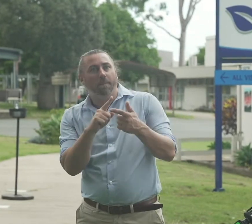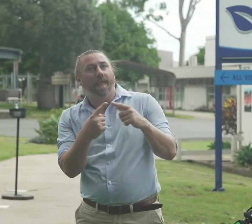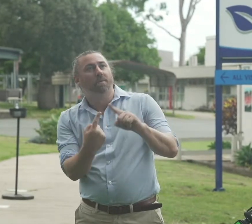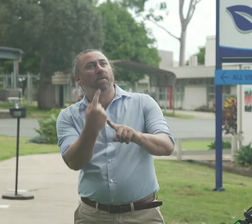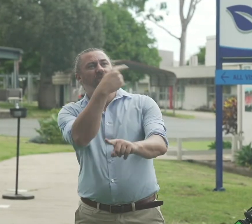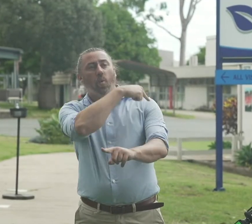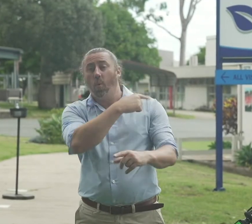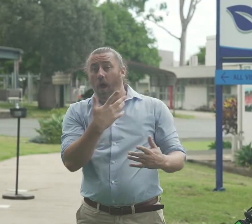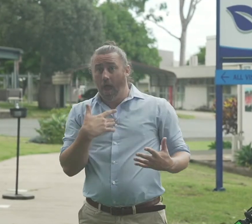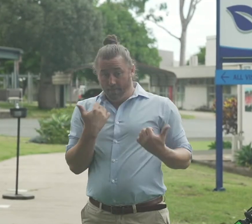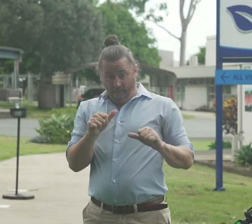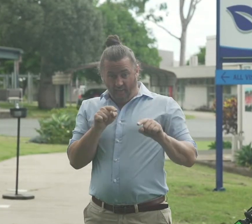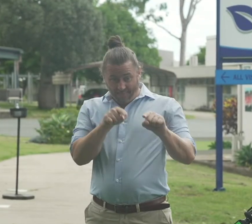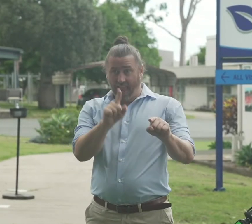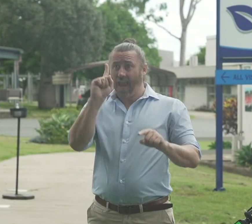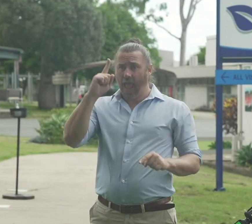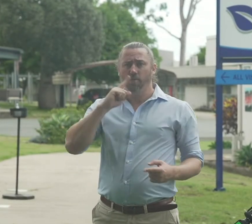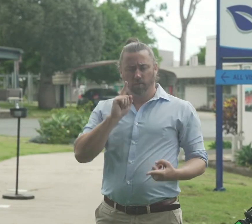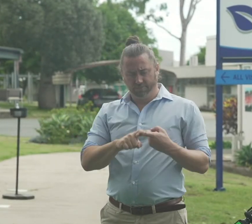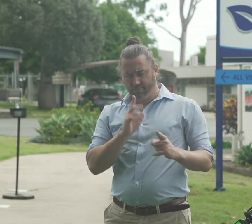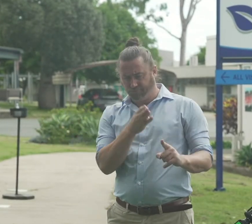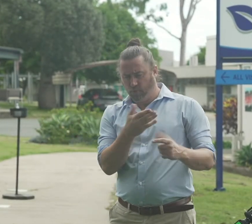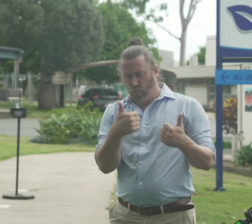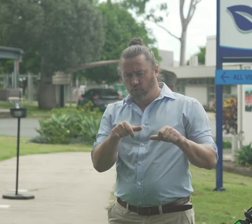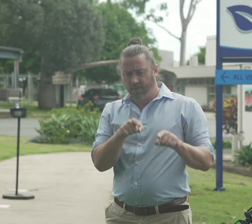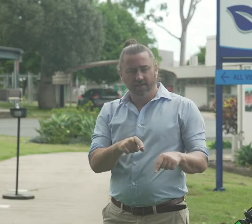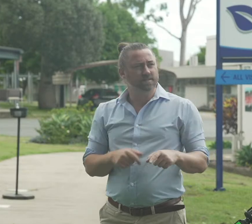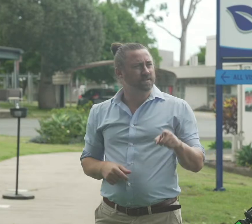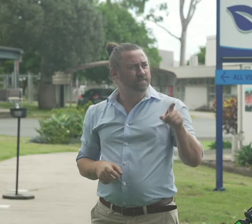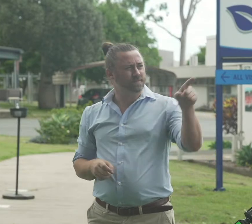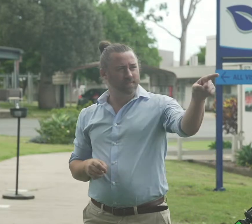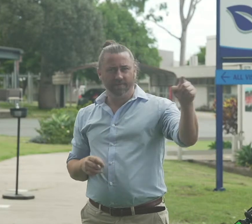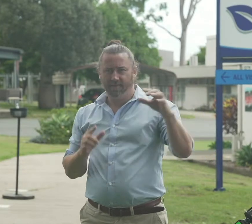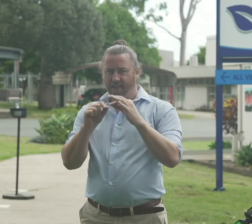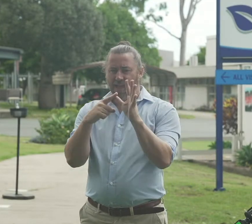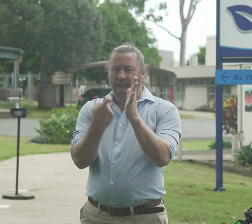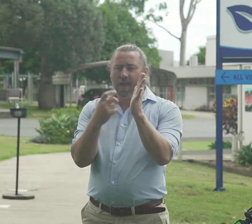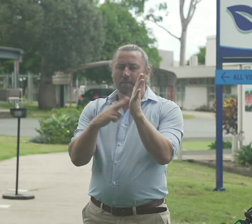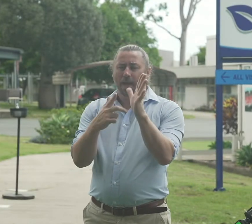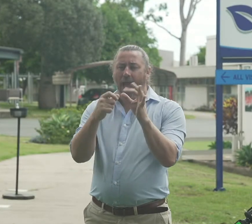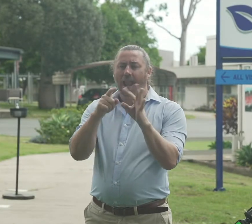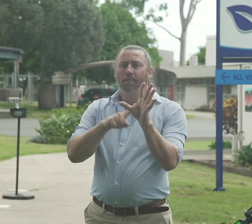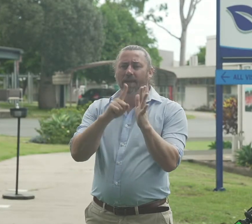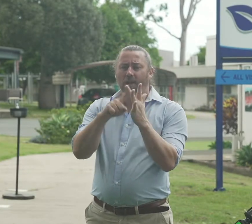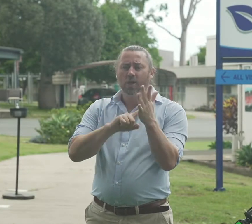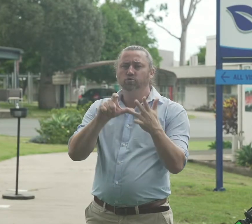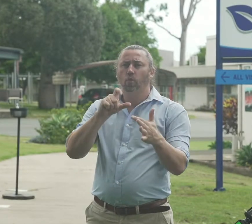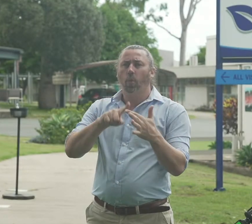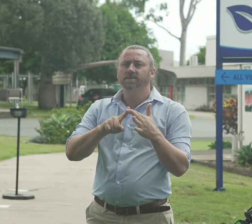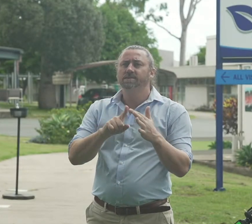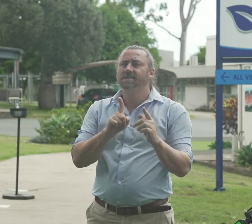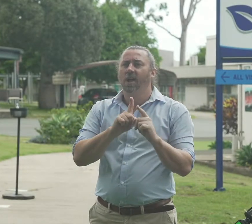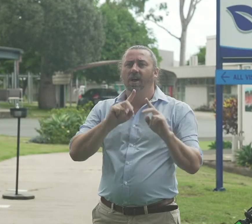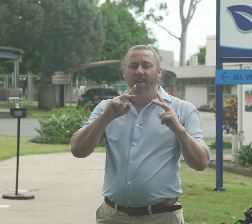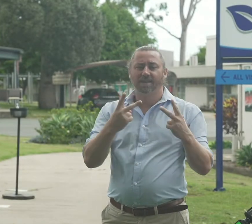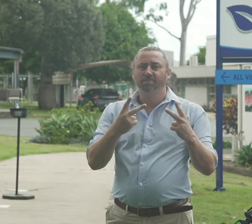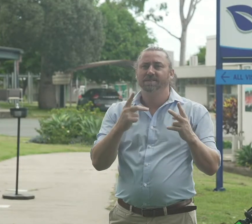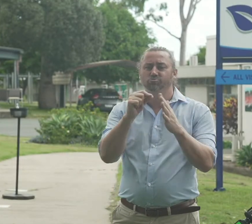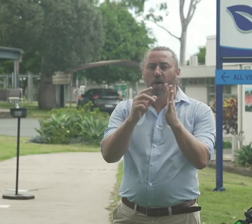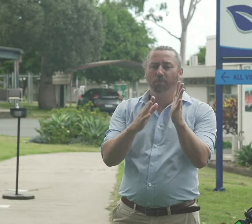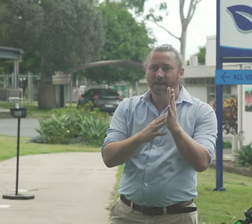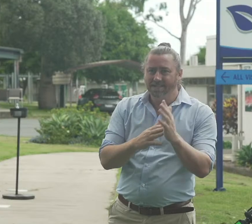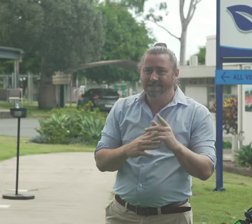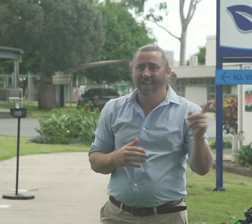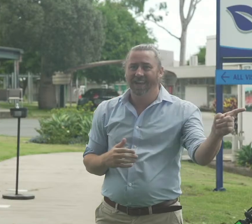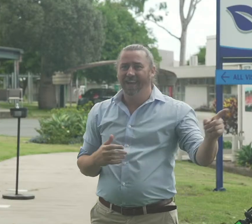but now that we have it, we'll certainly be using it. And what do you make these text messages from Barnaby Joyce about the PM this morning? Well, I don't often find myself